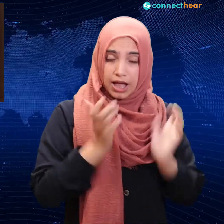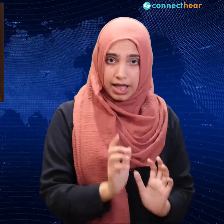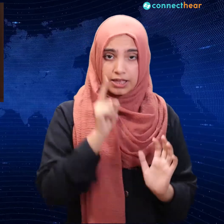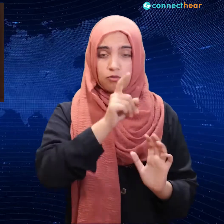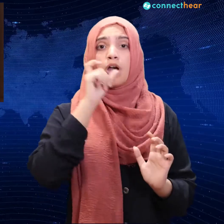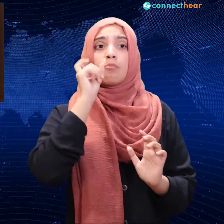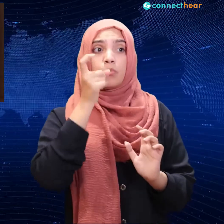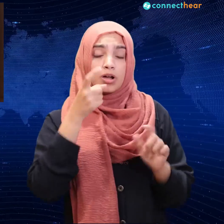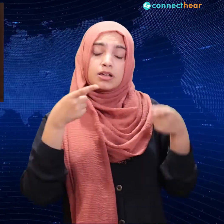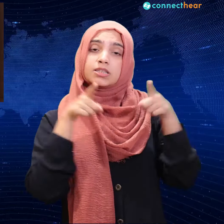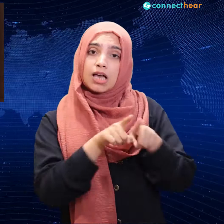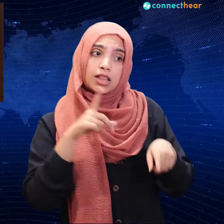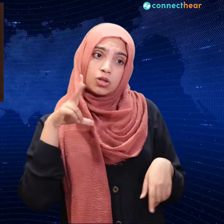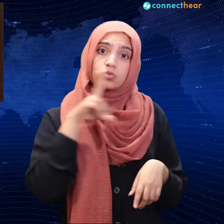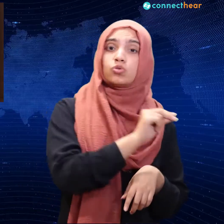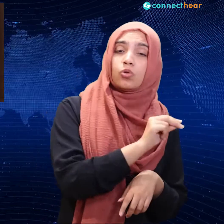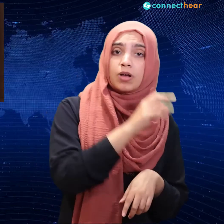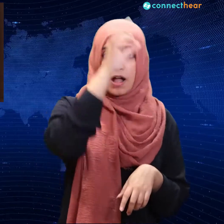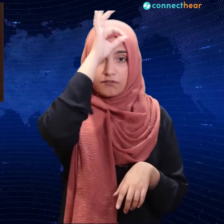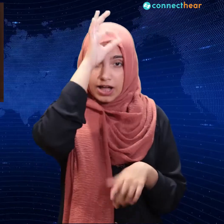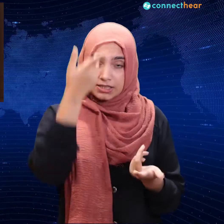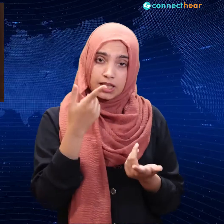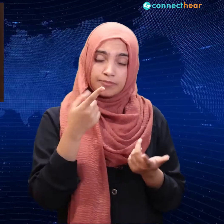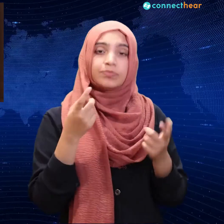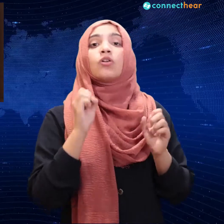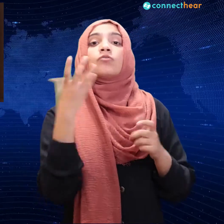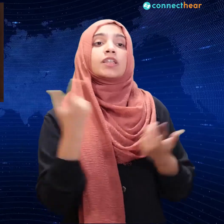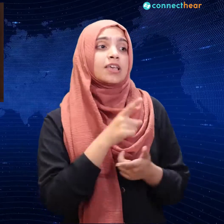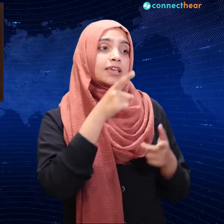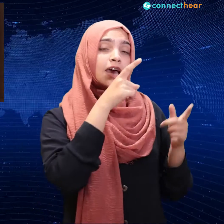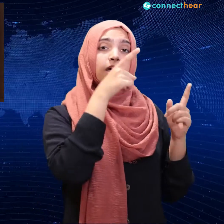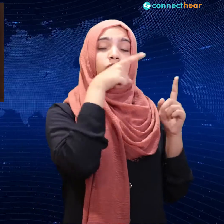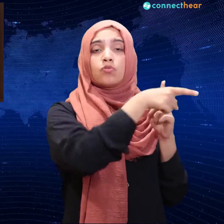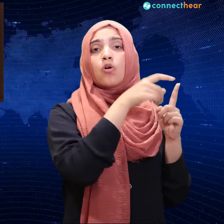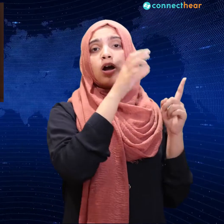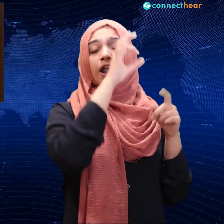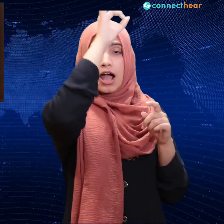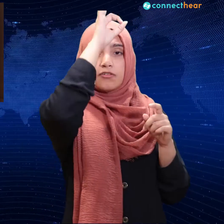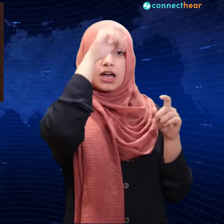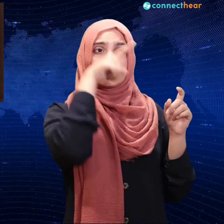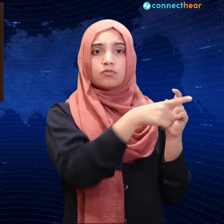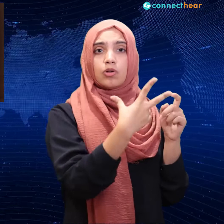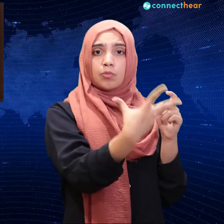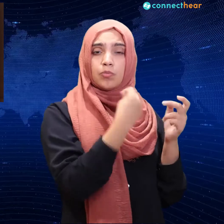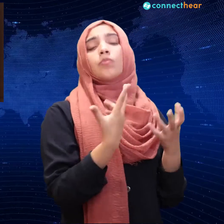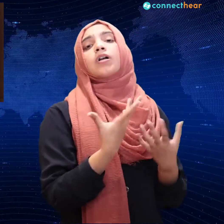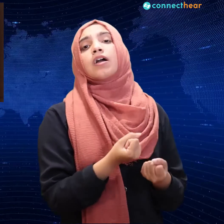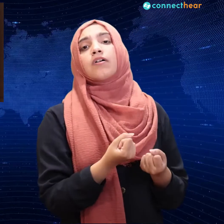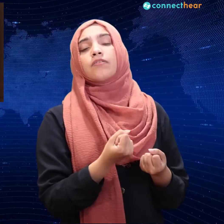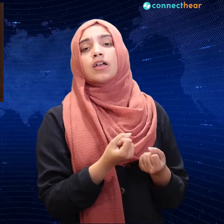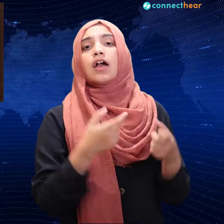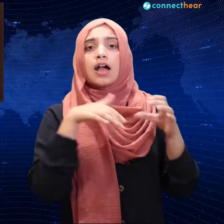was already being attacked from inside? The Pakistani Taliban were attacking the state of Pakistan. You know,